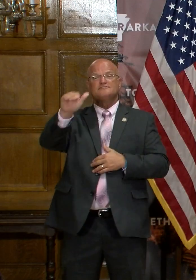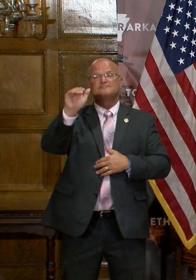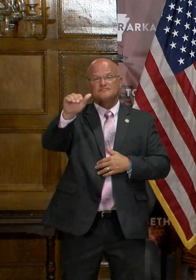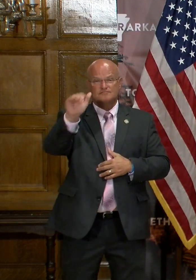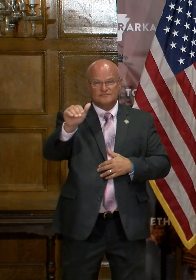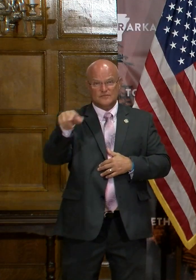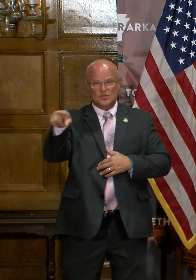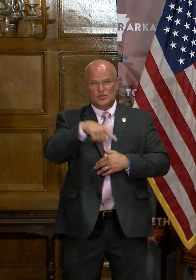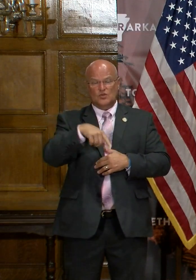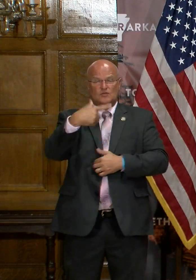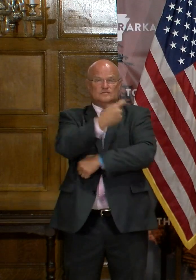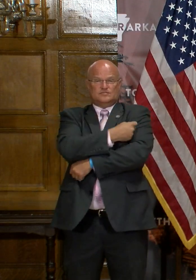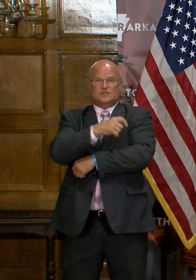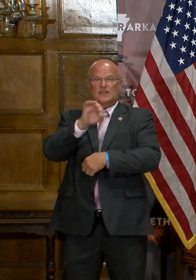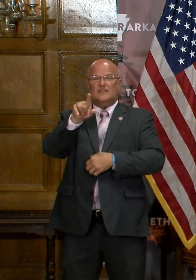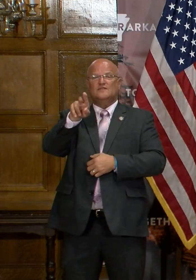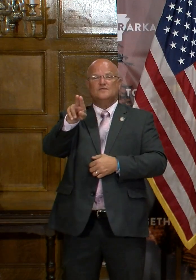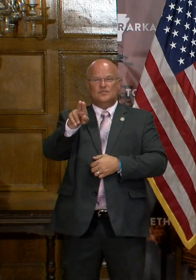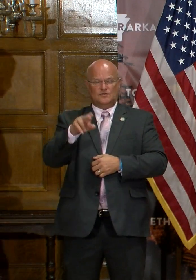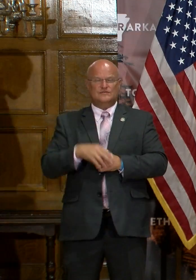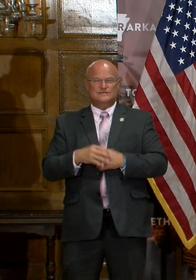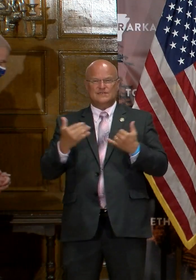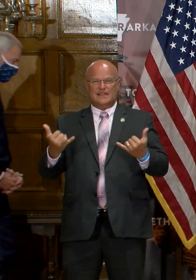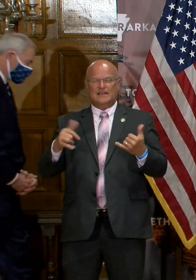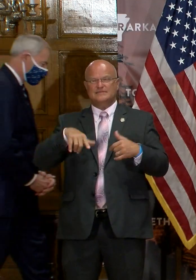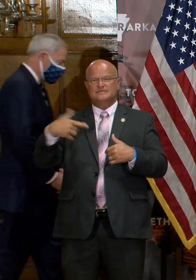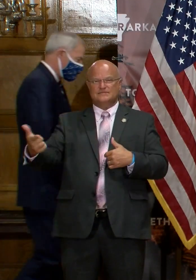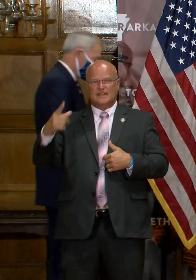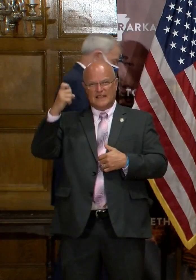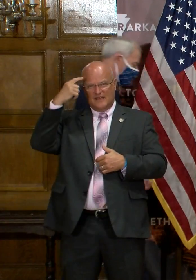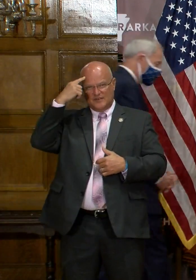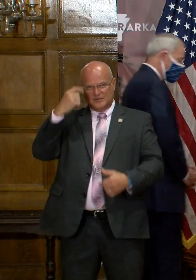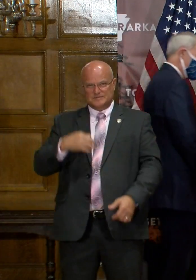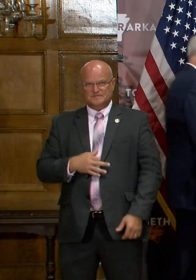get their vaccines. So with that, I'll turn it back over to the governor.